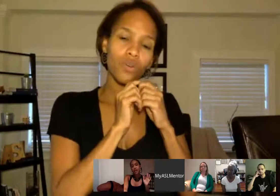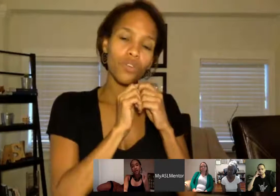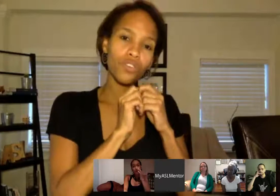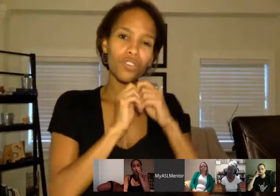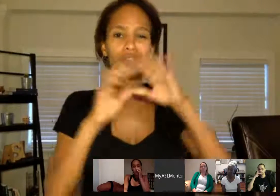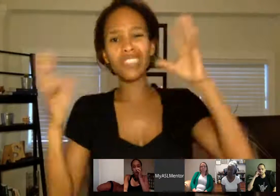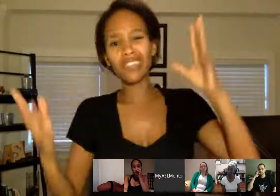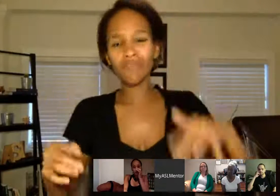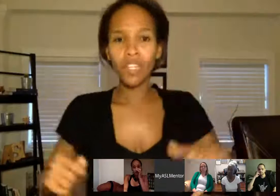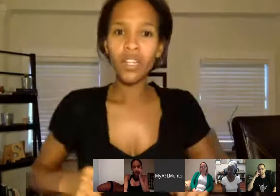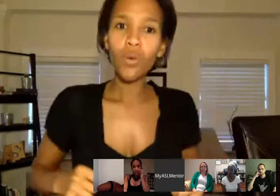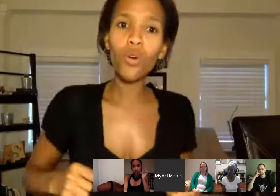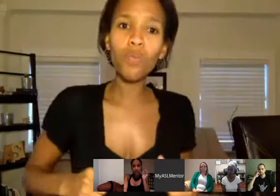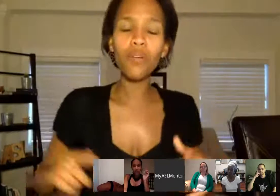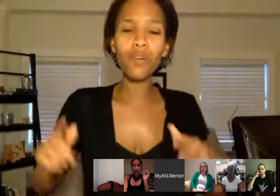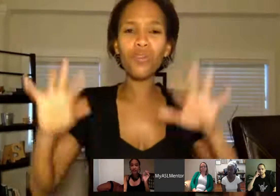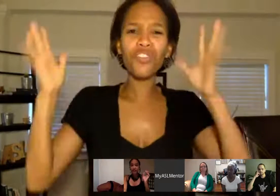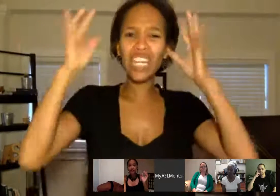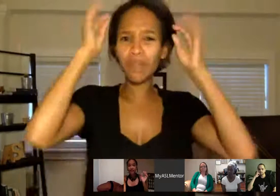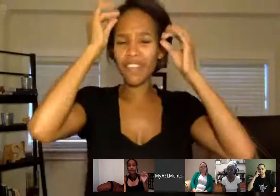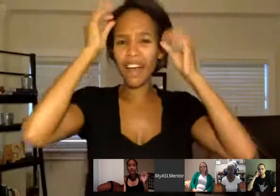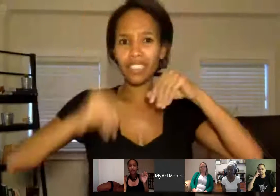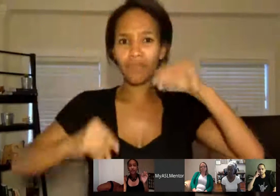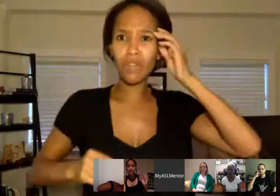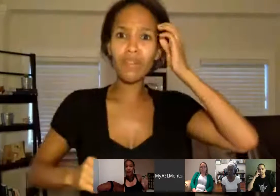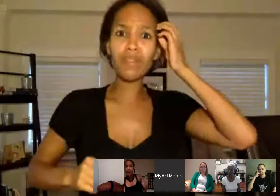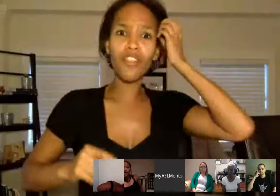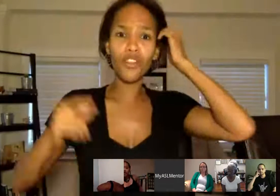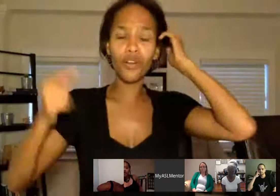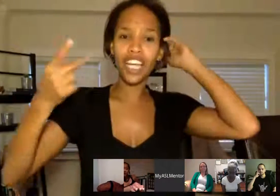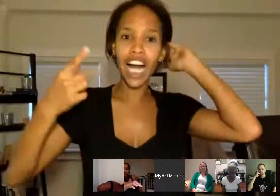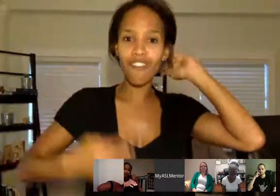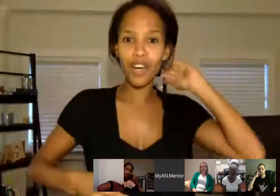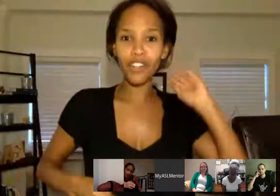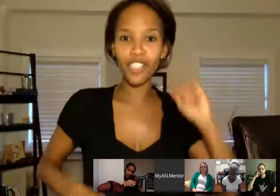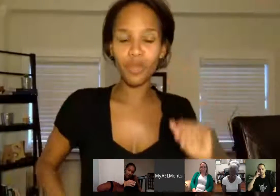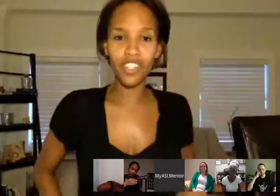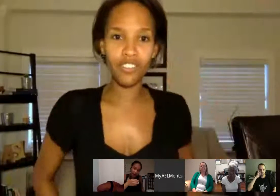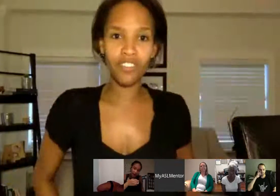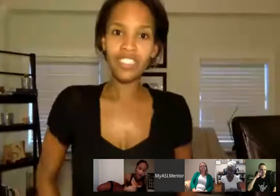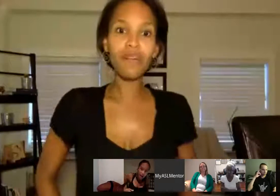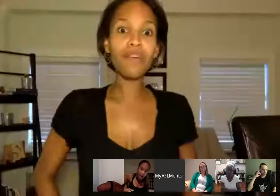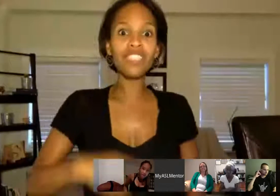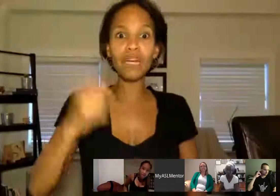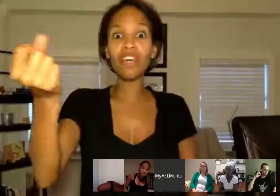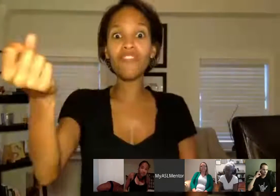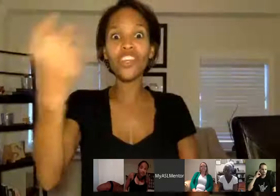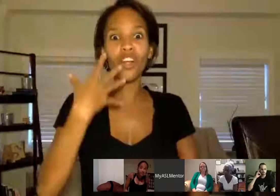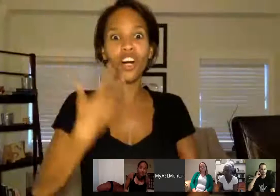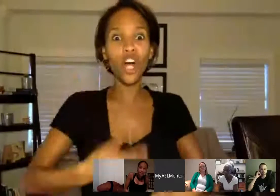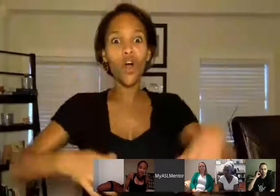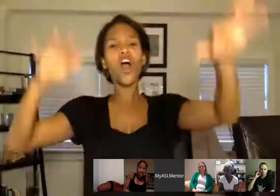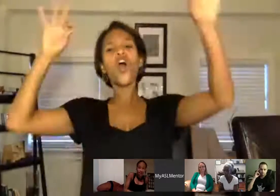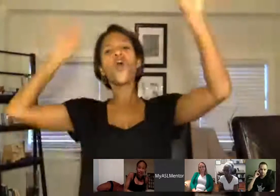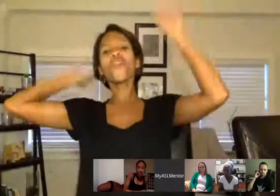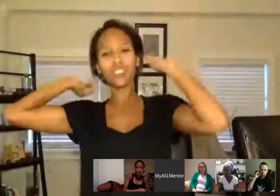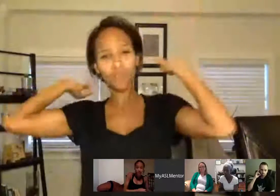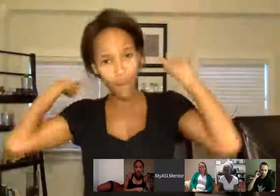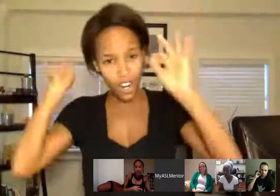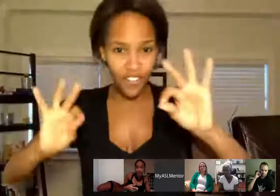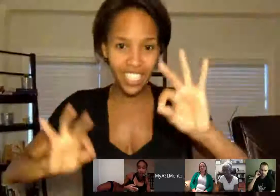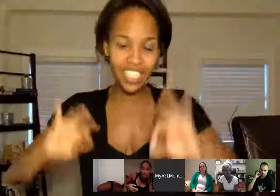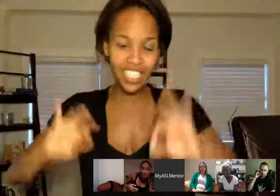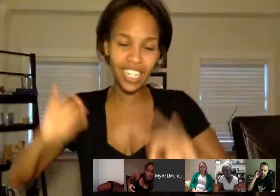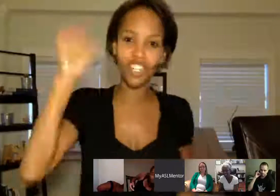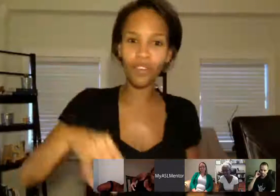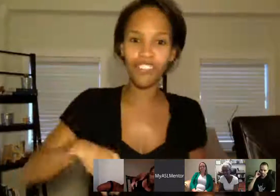Because cornerstone, we'll think about that some more. Maybe on Thursday I'll have a better interpretation. Somebody will send me a video and I'll go, oh,